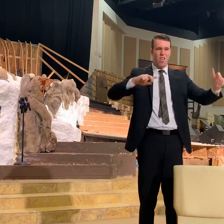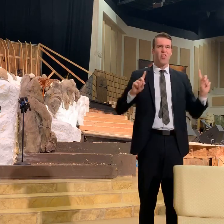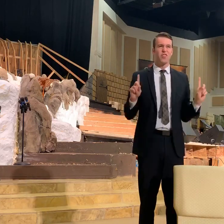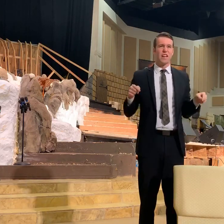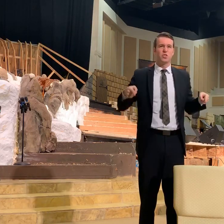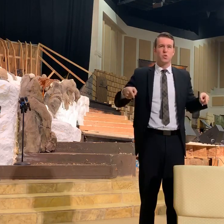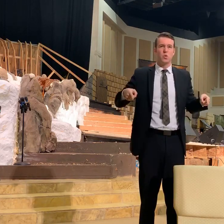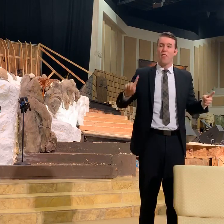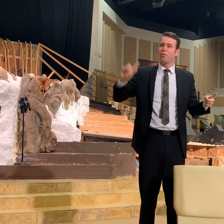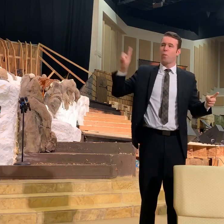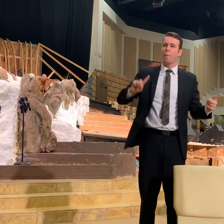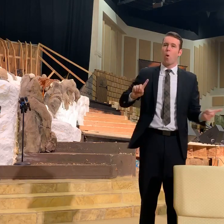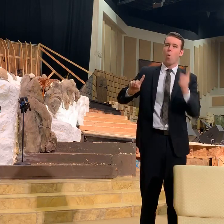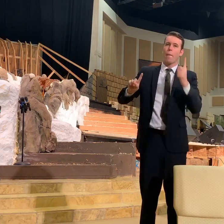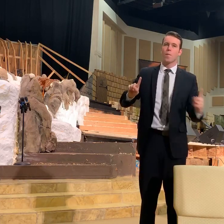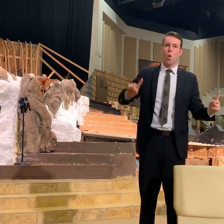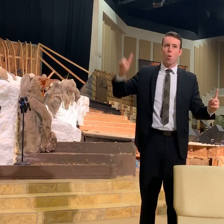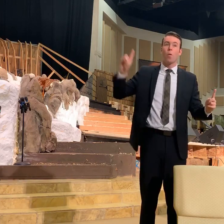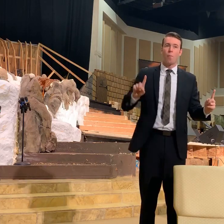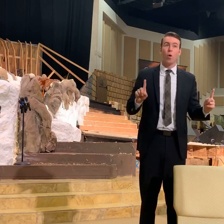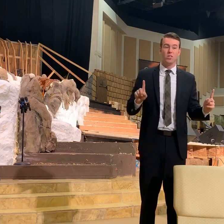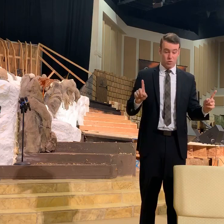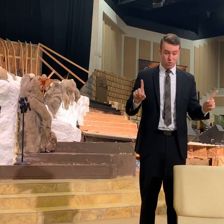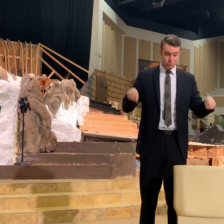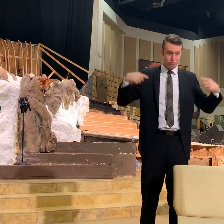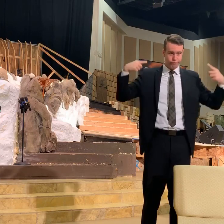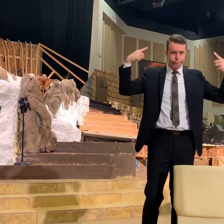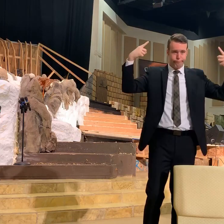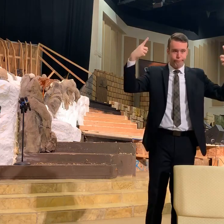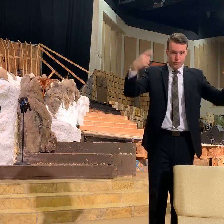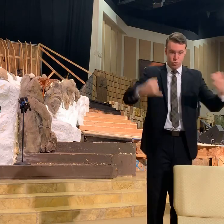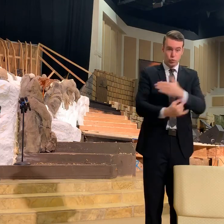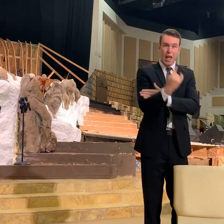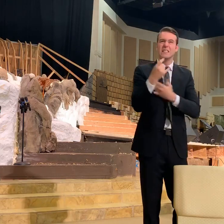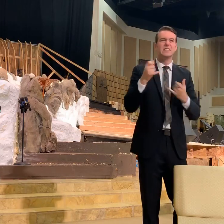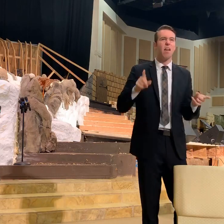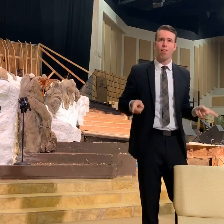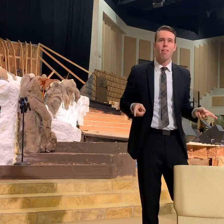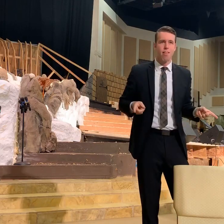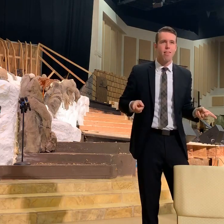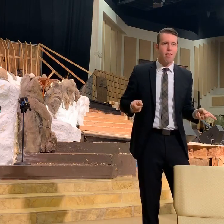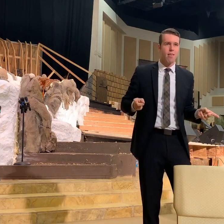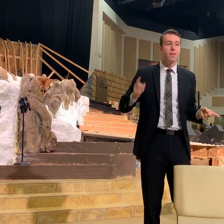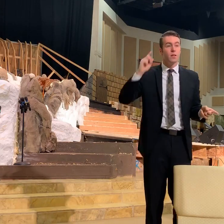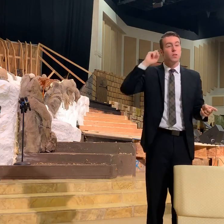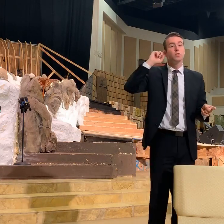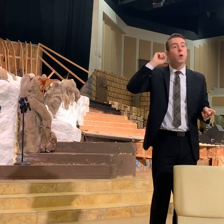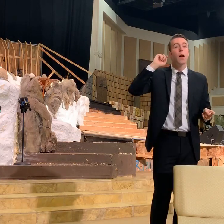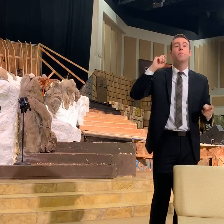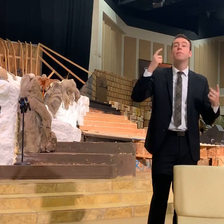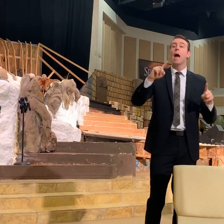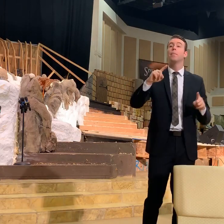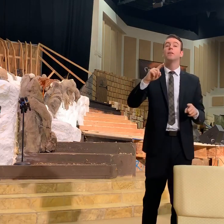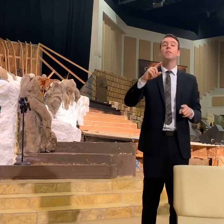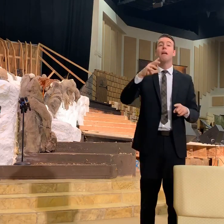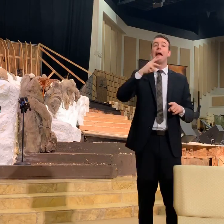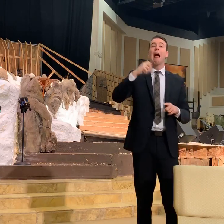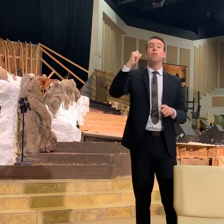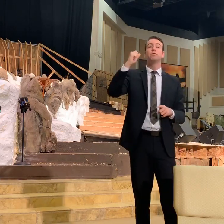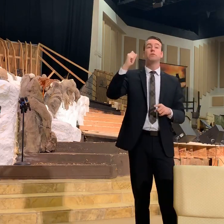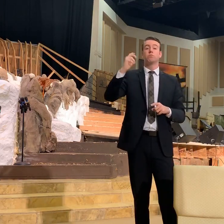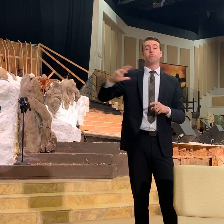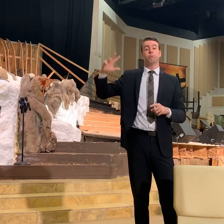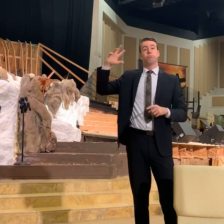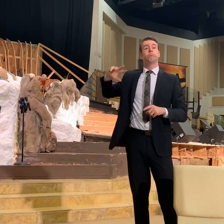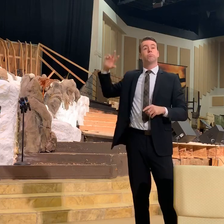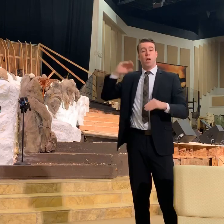it's been going on a long time, and it's not any different today. So, the elders have taught the apostolic church